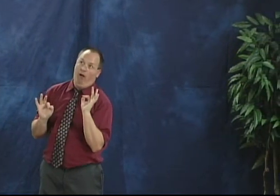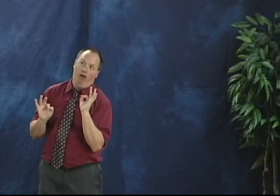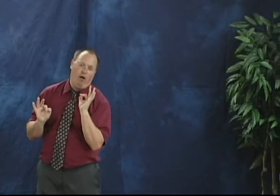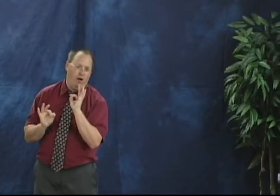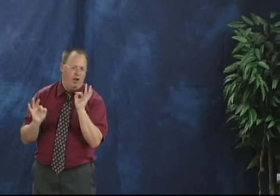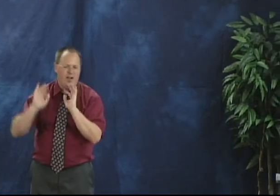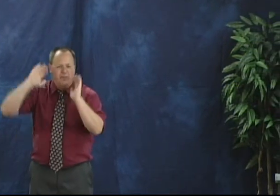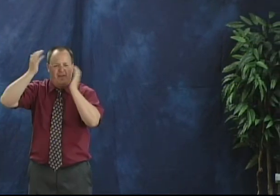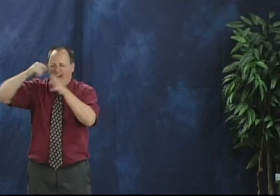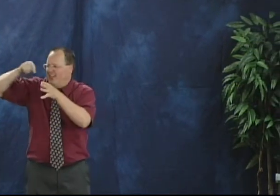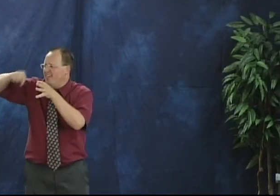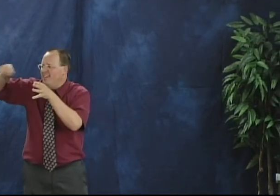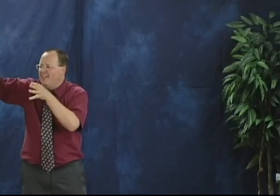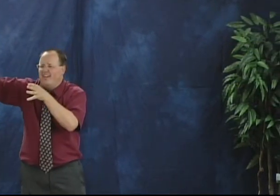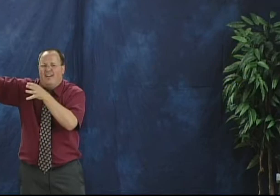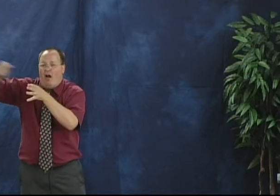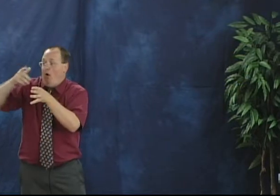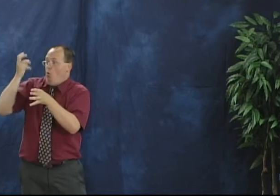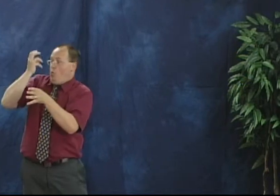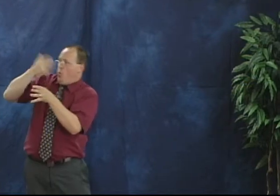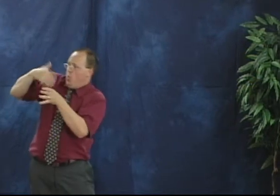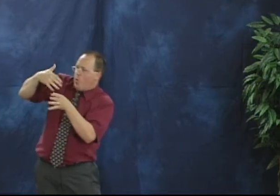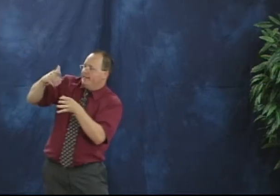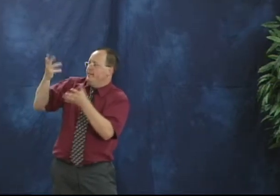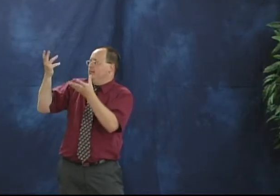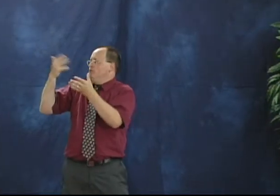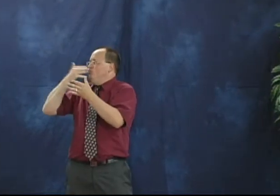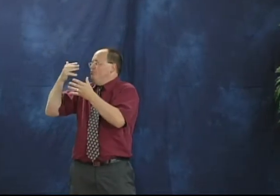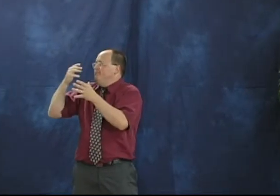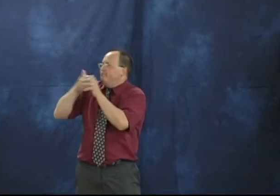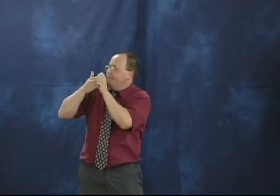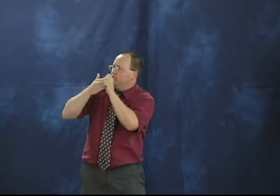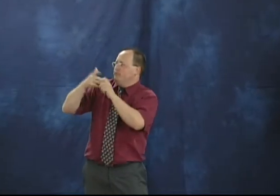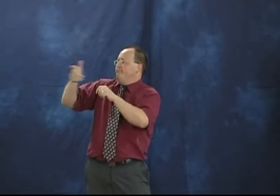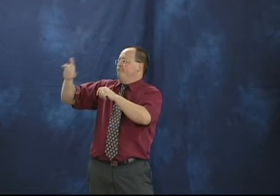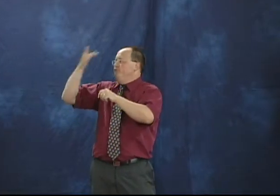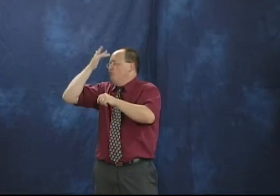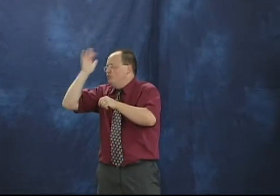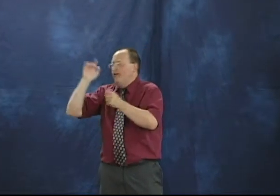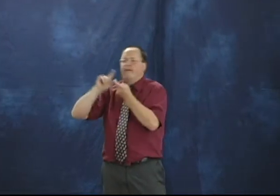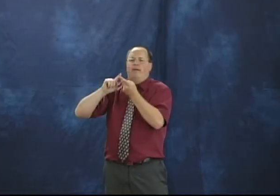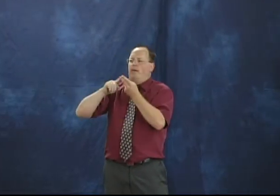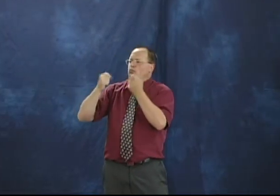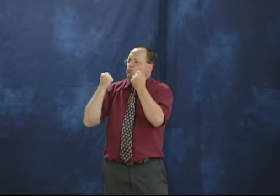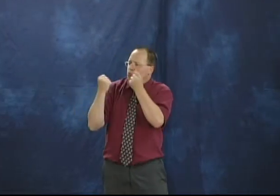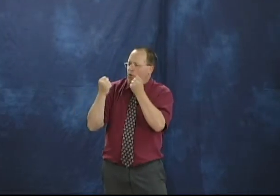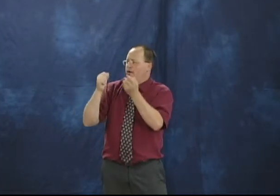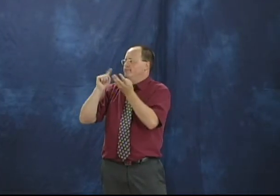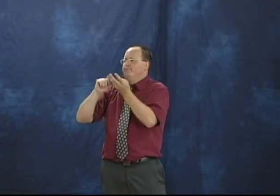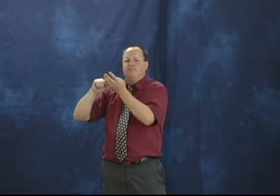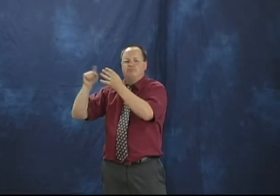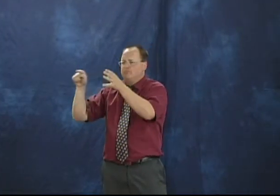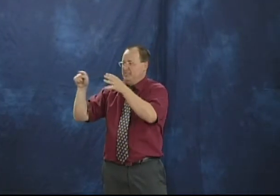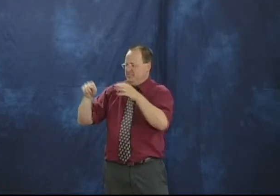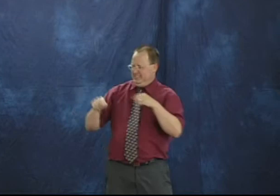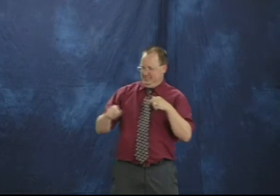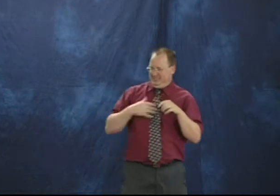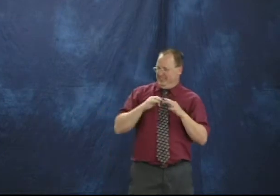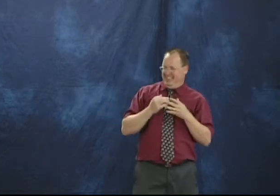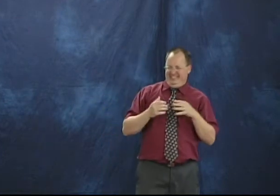Gideon was admitting that his family was of no repute, of no importance. They had no skills, no